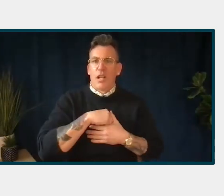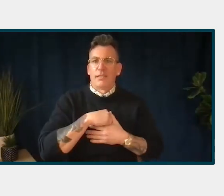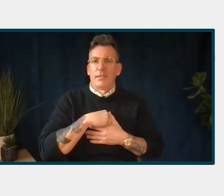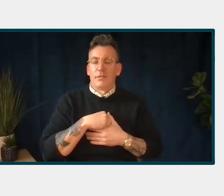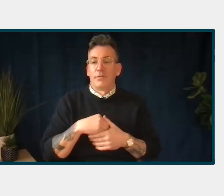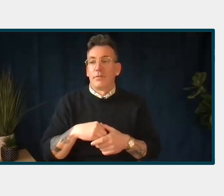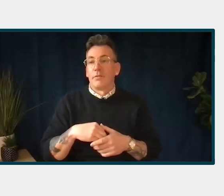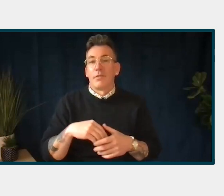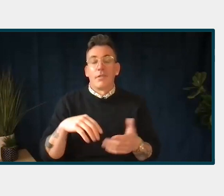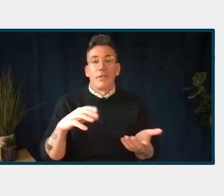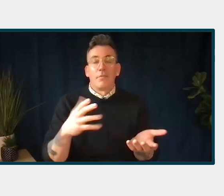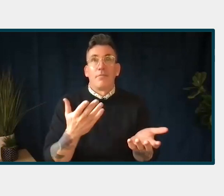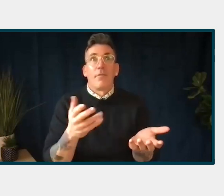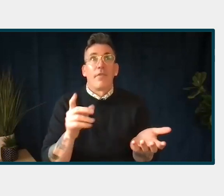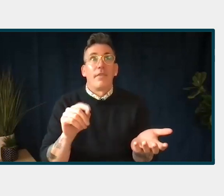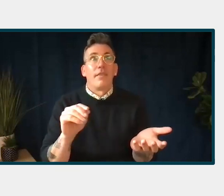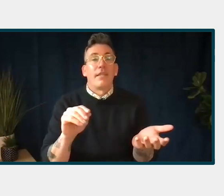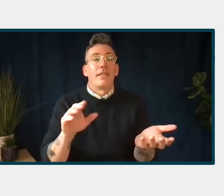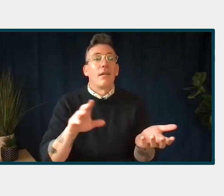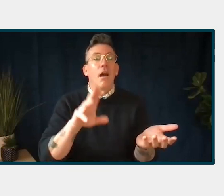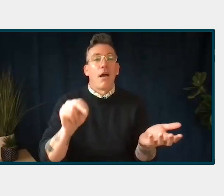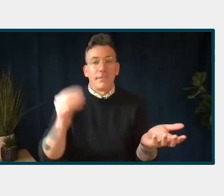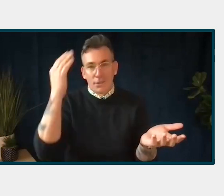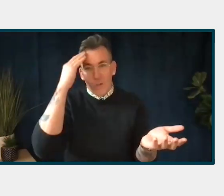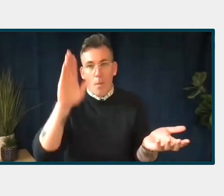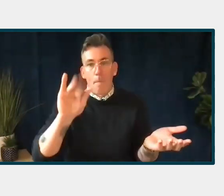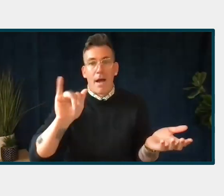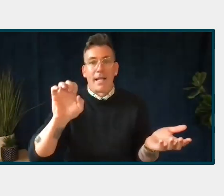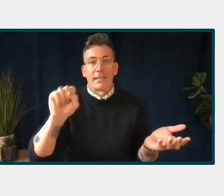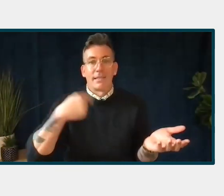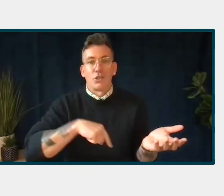own contributions to ism in those internalized ways as well